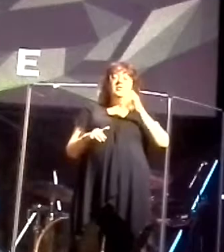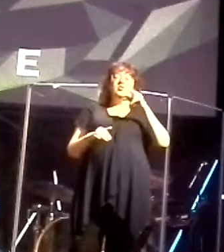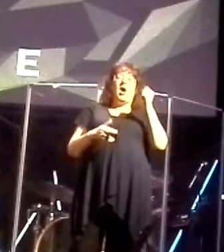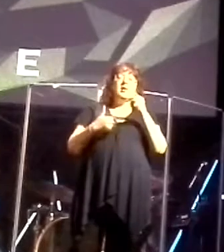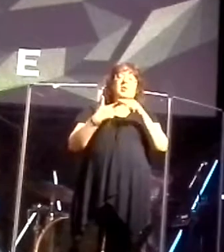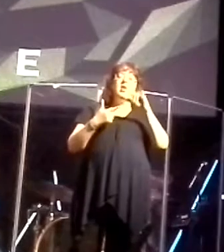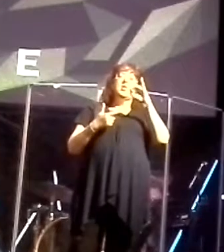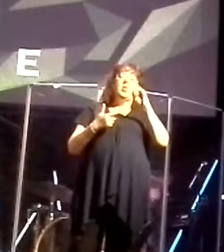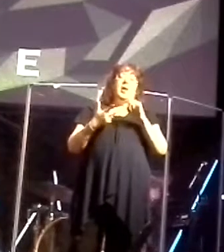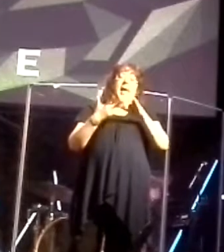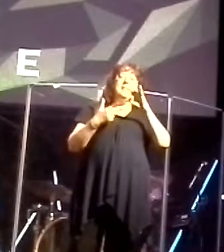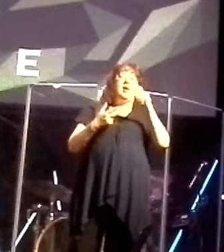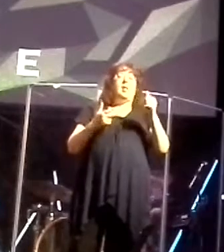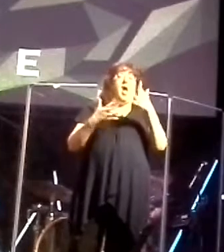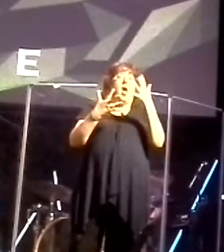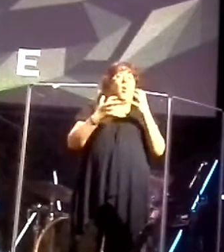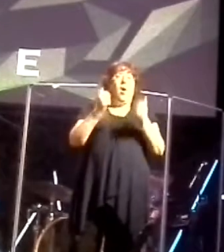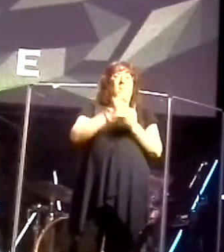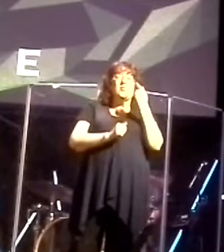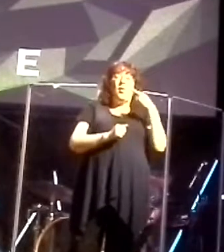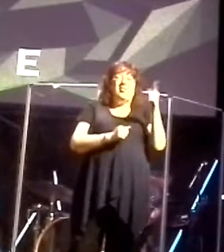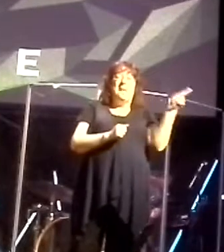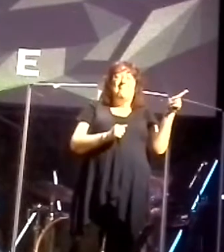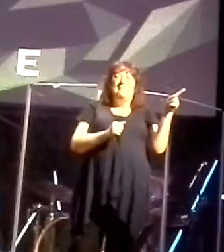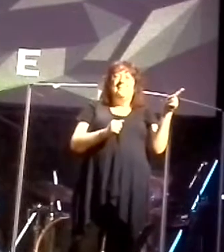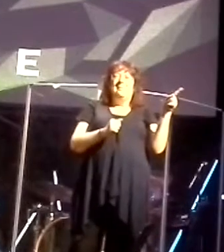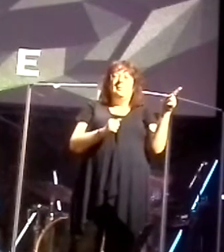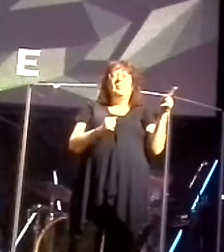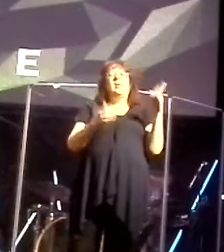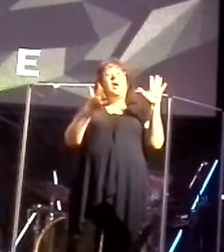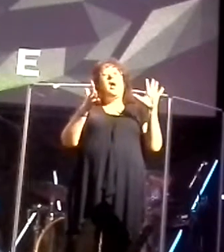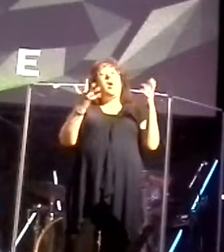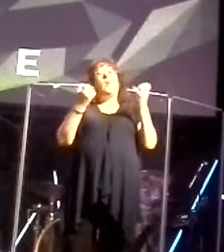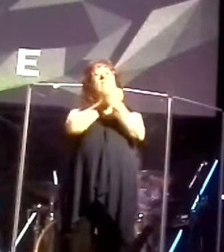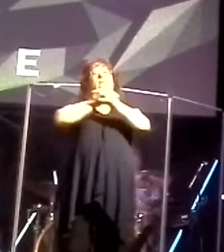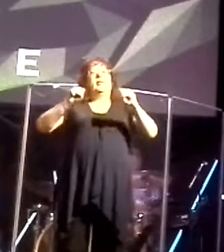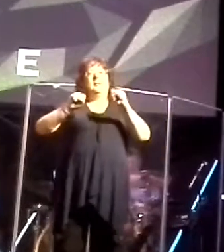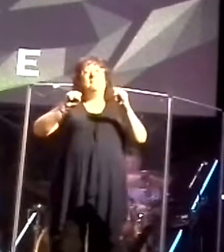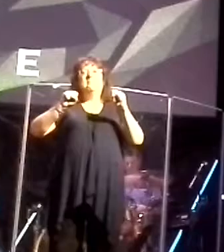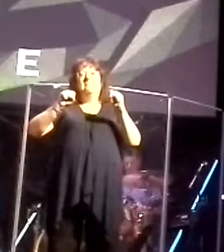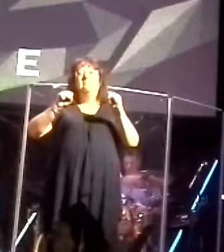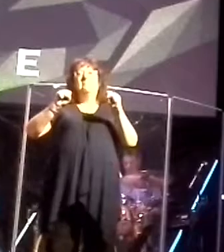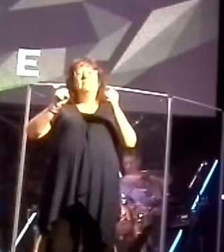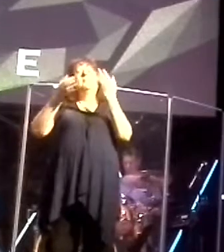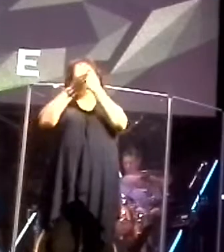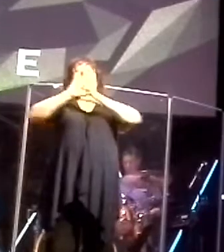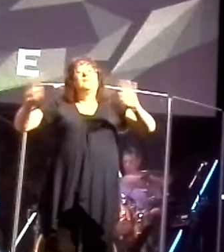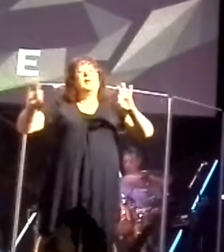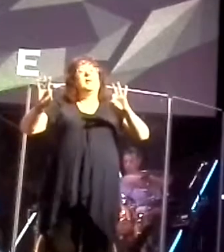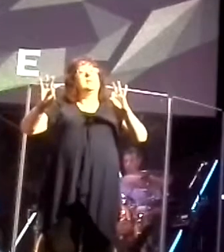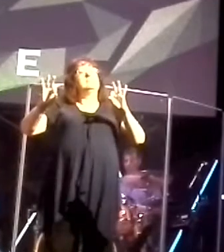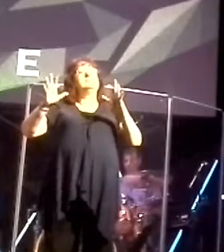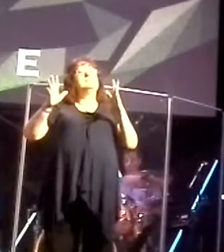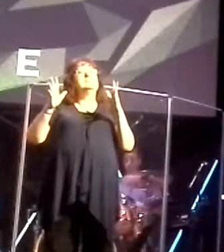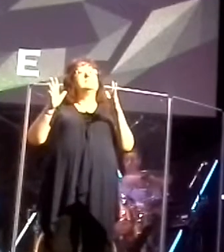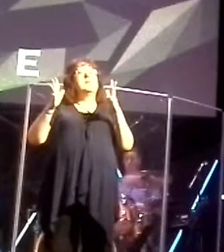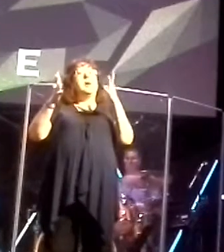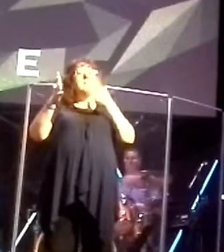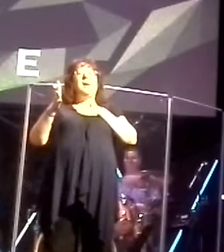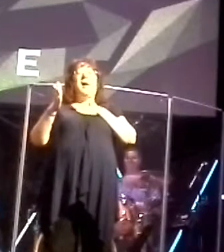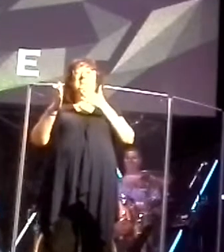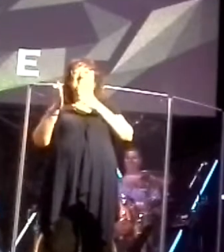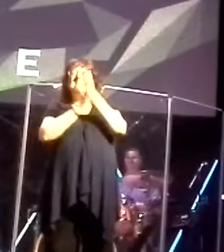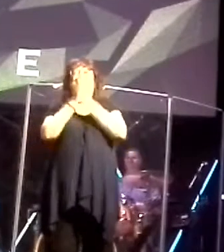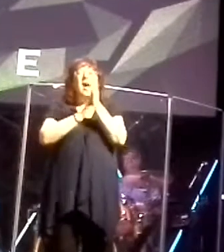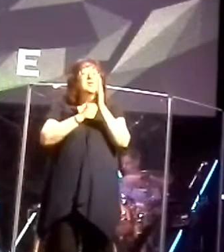Josh, Luke, and Abigail, what I want for them more than anything else is I want them to be free. I want them to be free. My